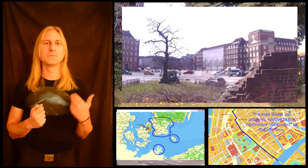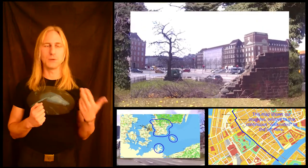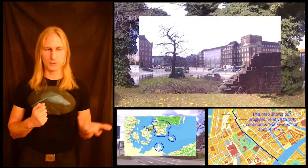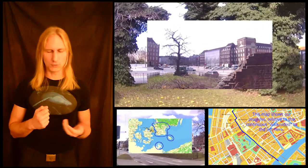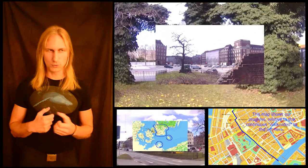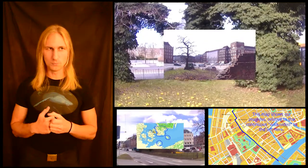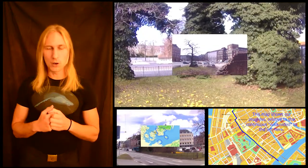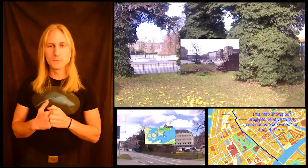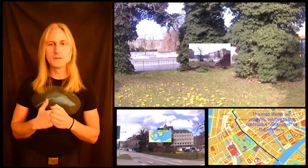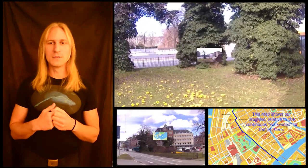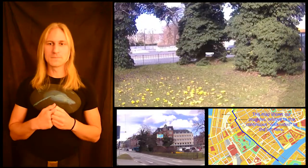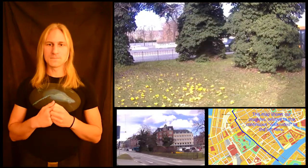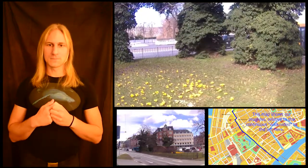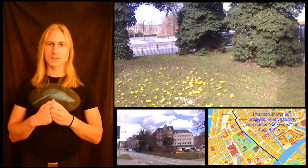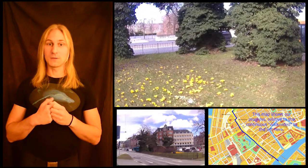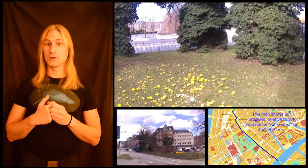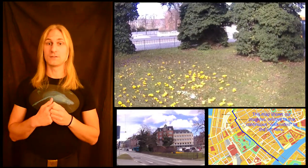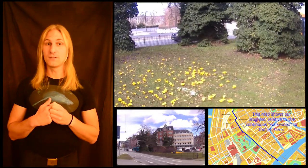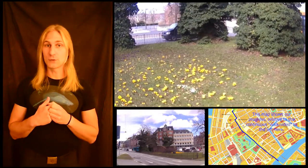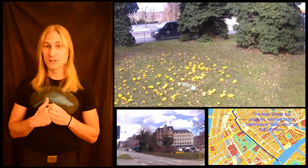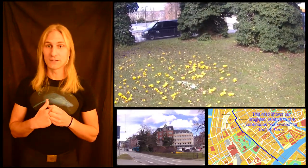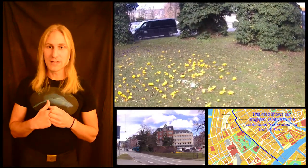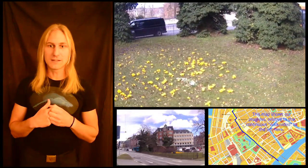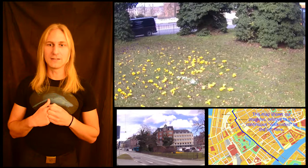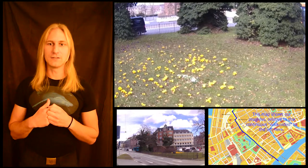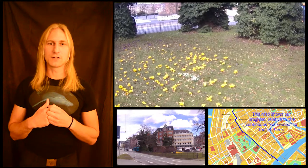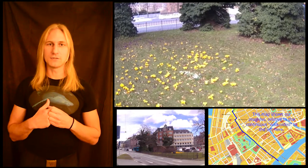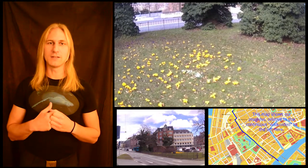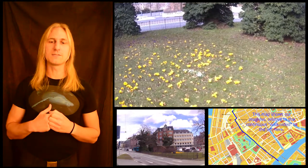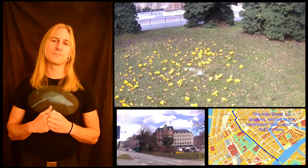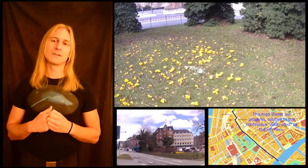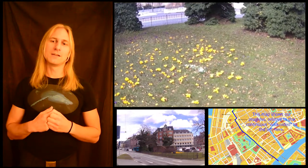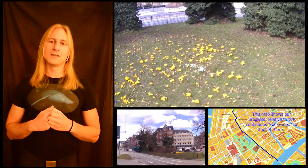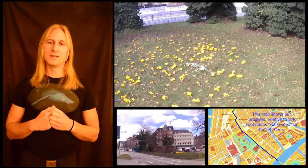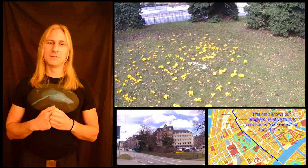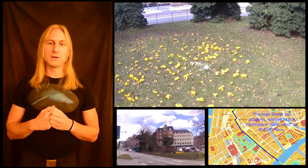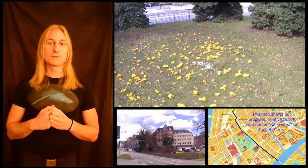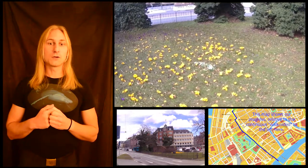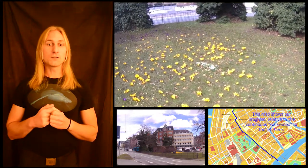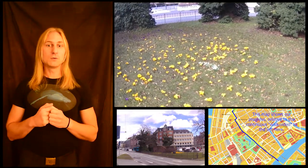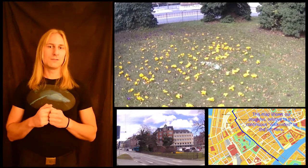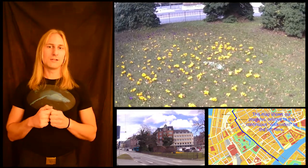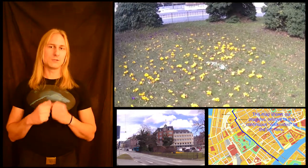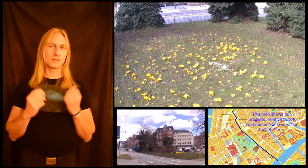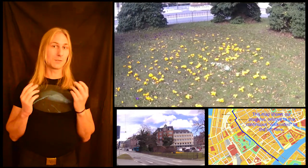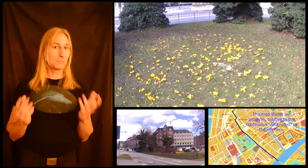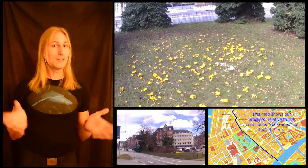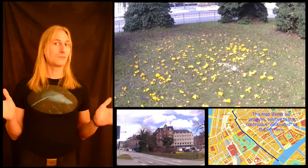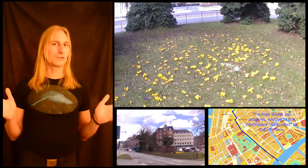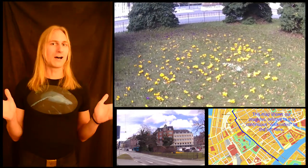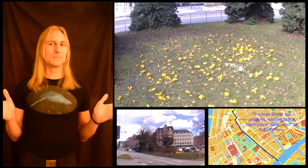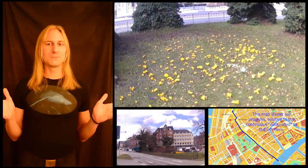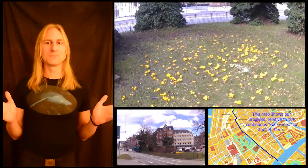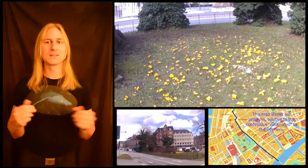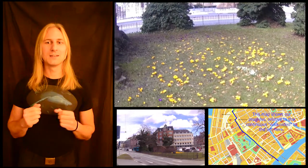sacked, burned or bombed, because its history isn't lacking in such events. But for us who live here during a